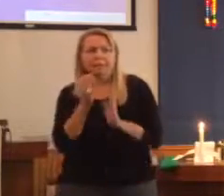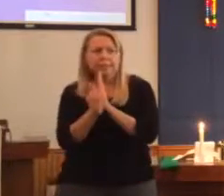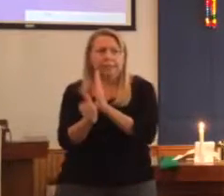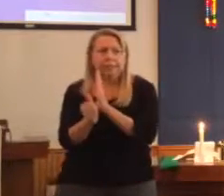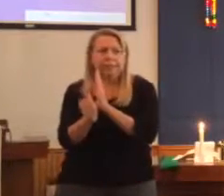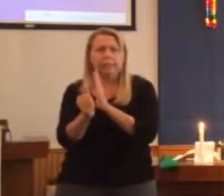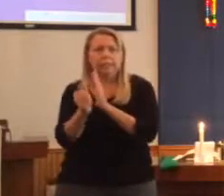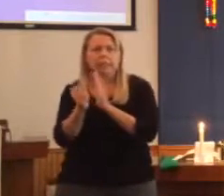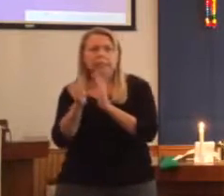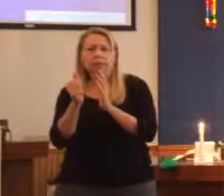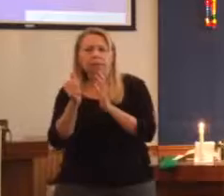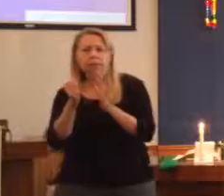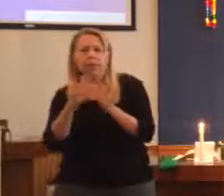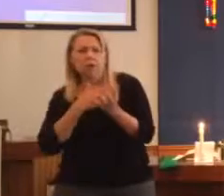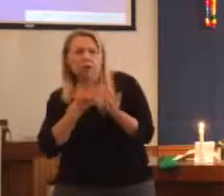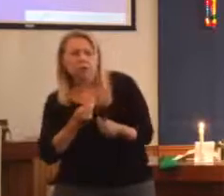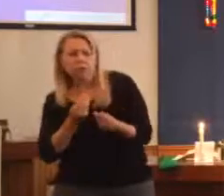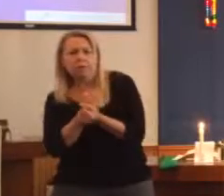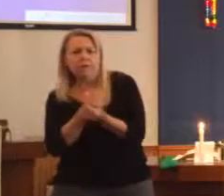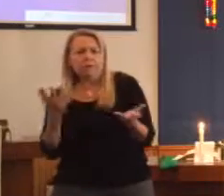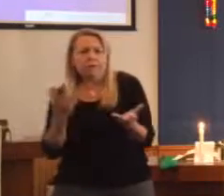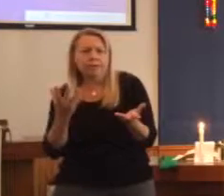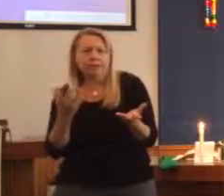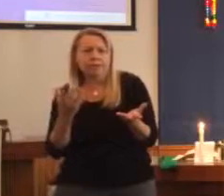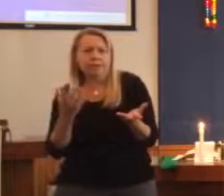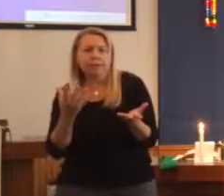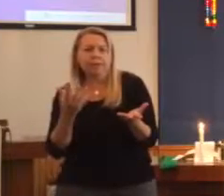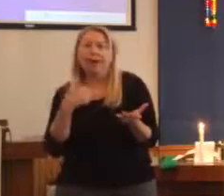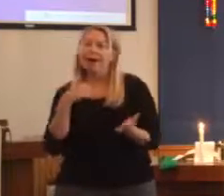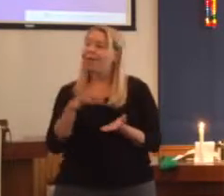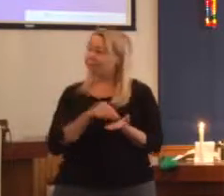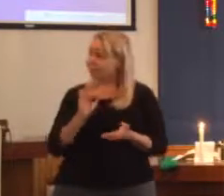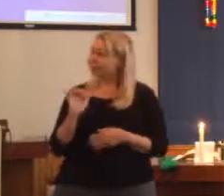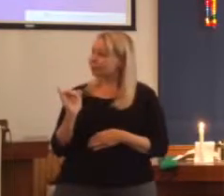if you have that idea for a great ministry,